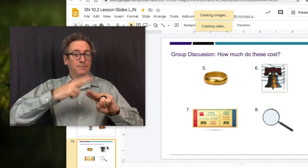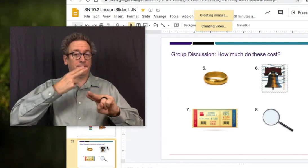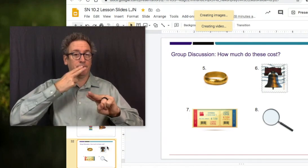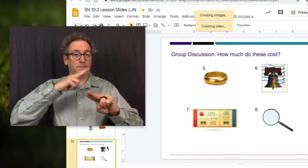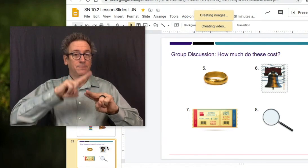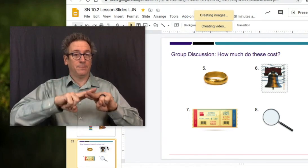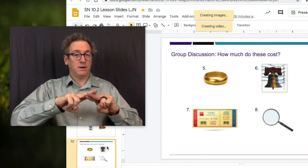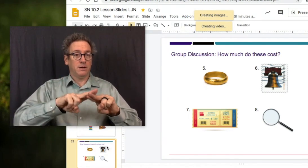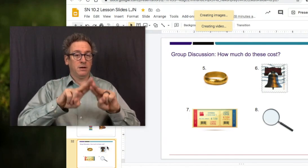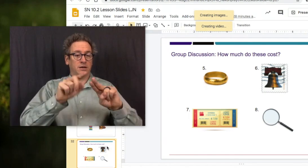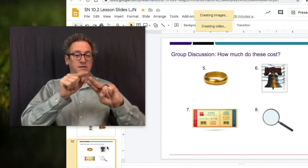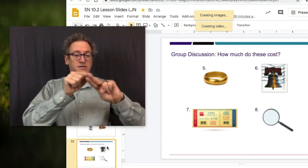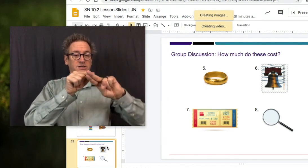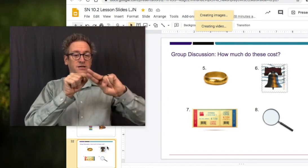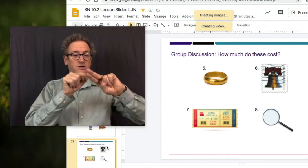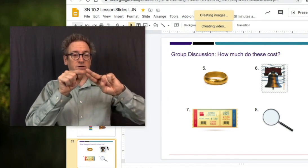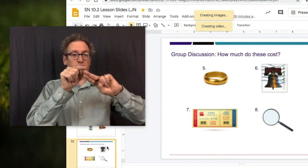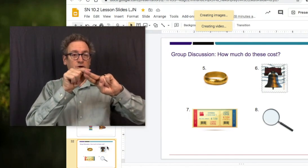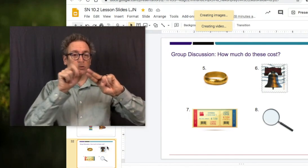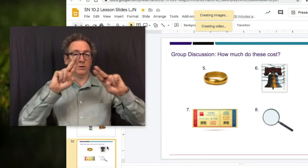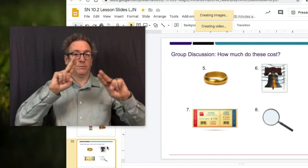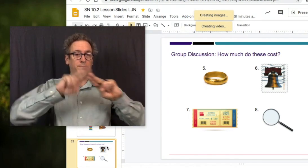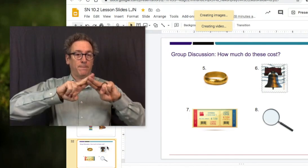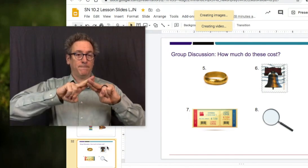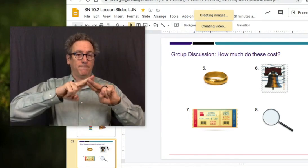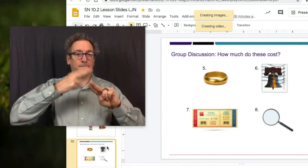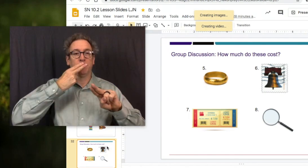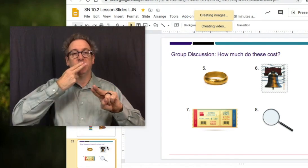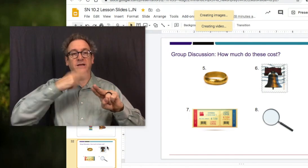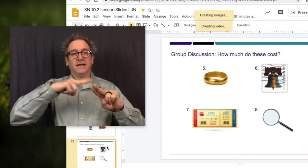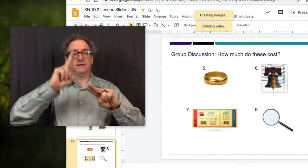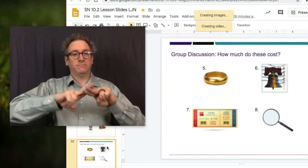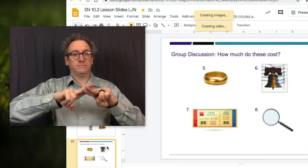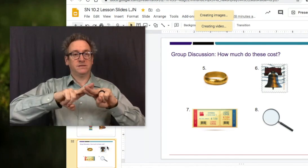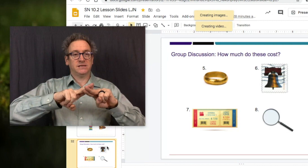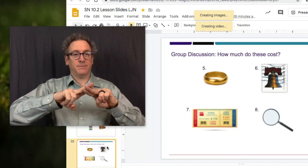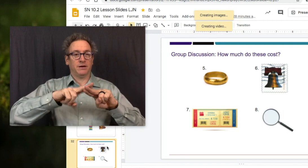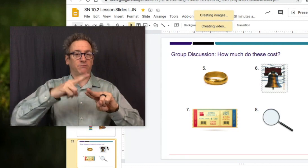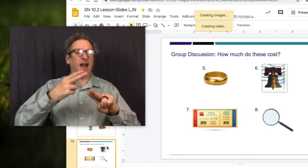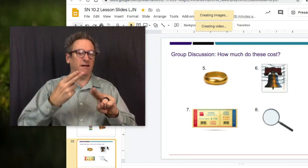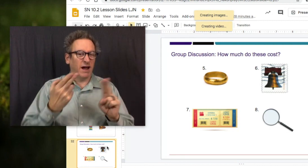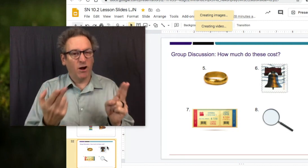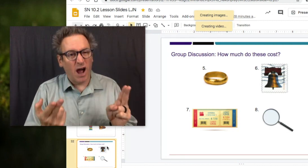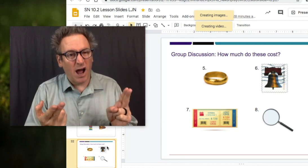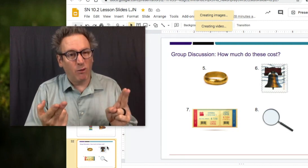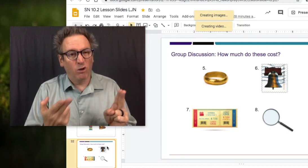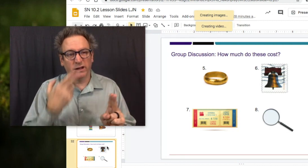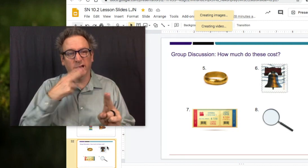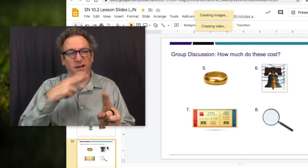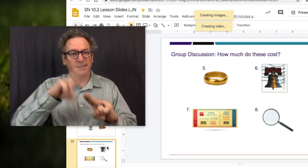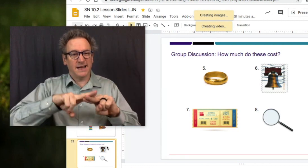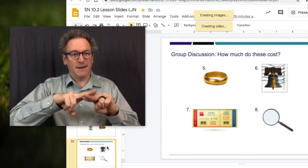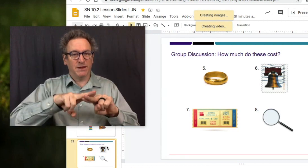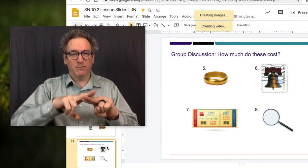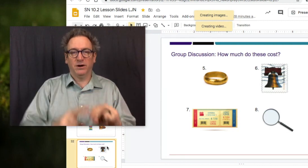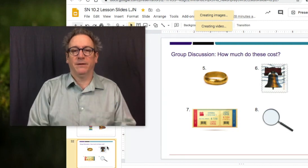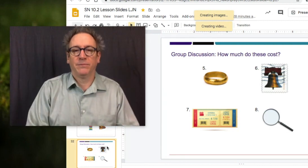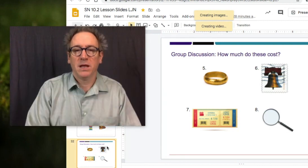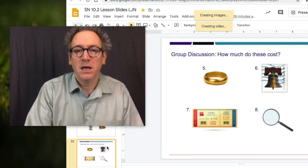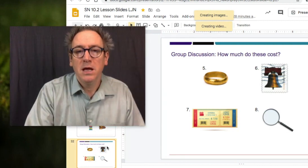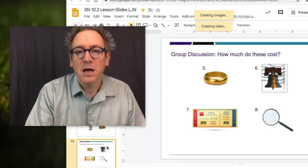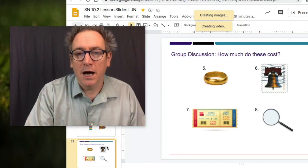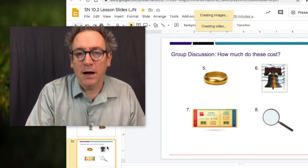stamp, because it's a little cube. You lick it. Yeah, I know, I'm old. You lick a stamp and then